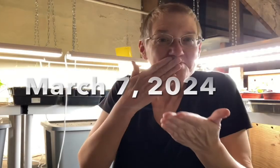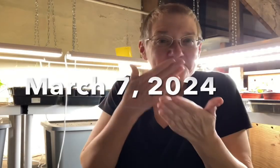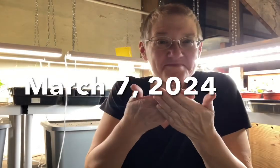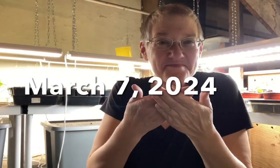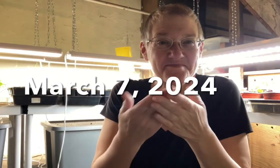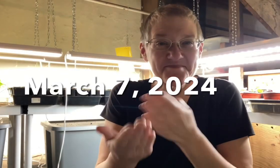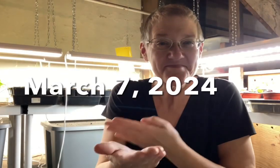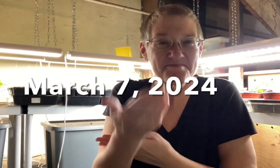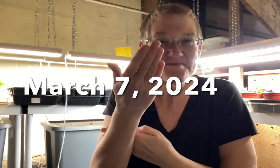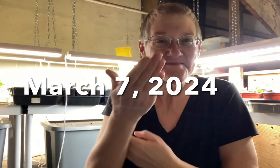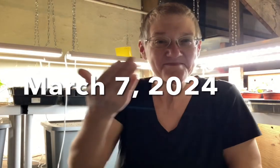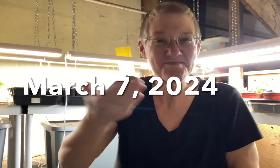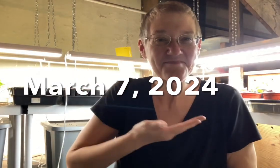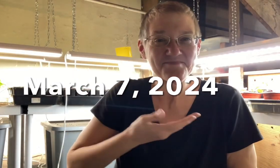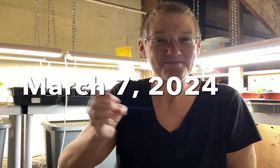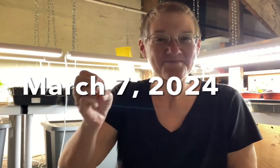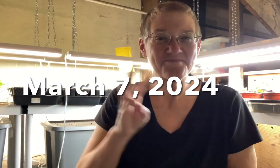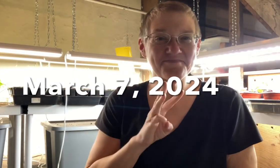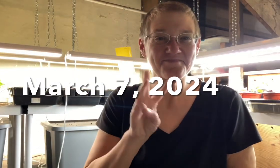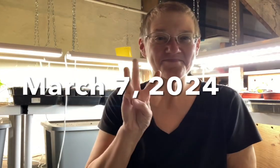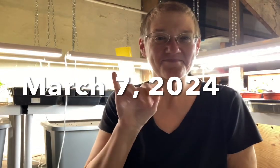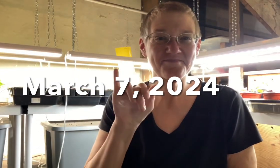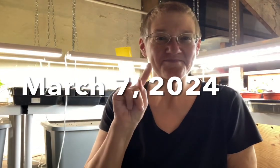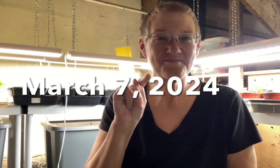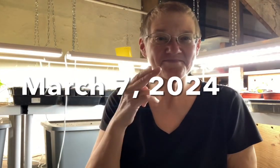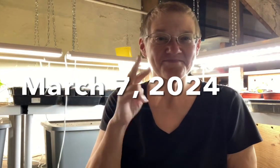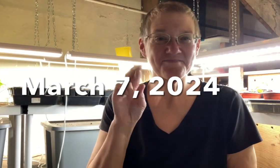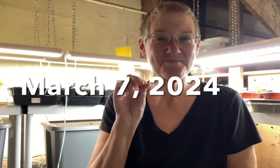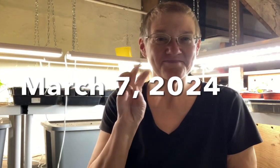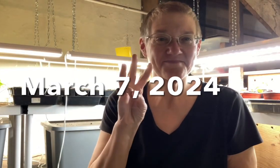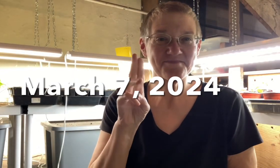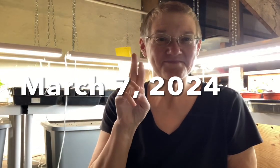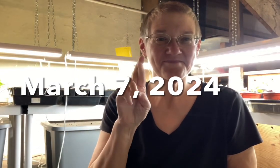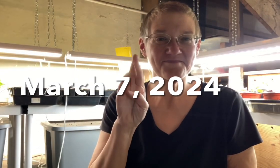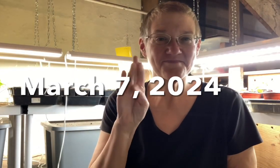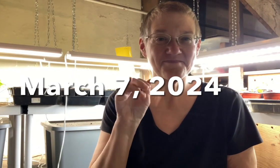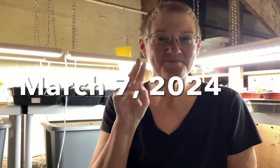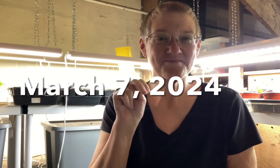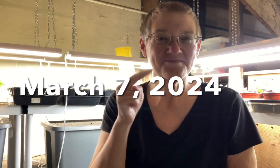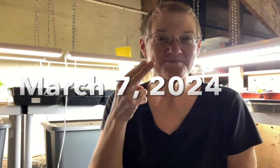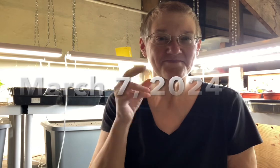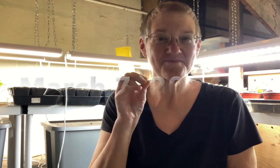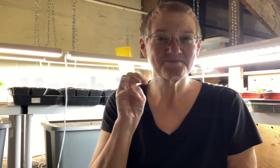Good morning, and welcome back to Withrow Urban Homestead.